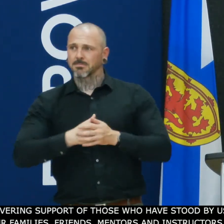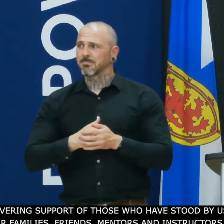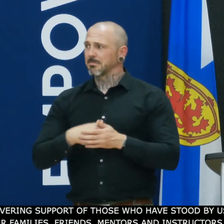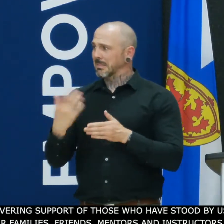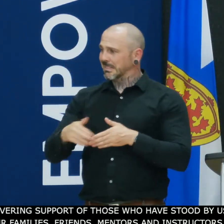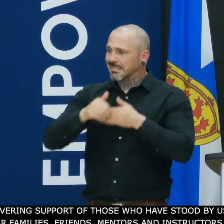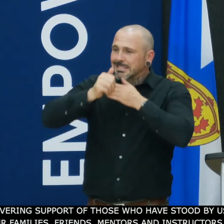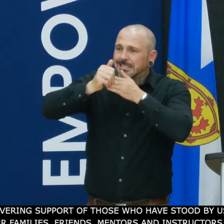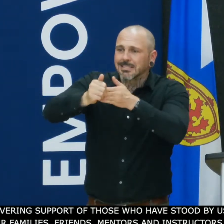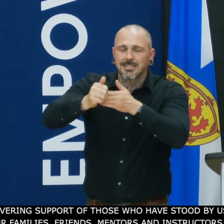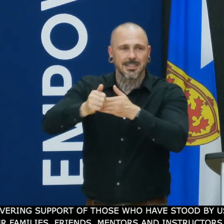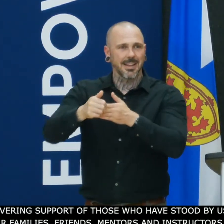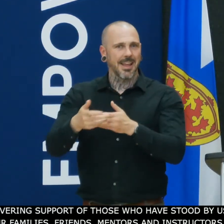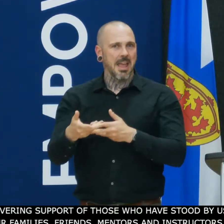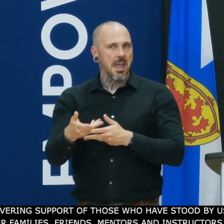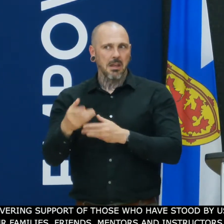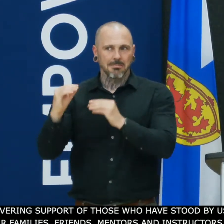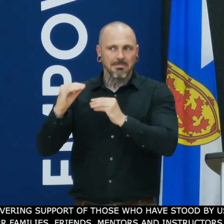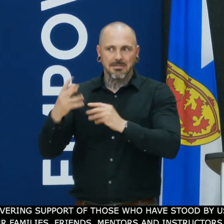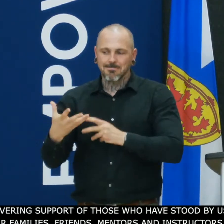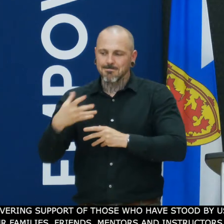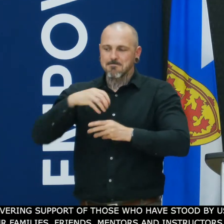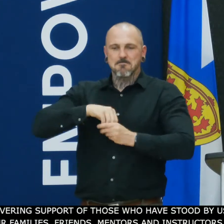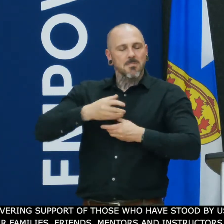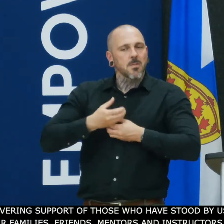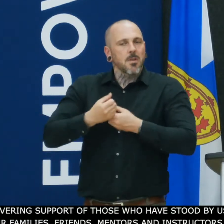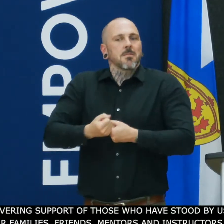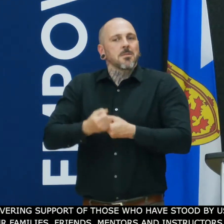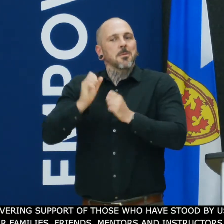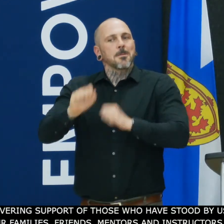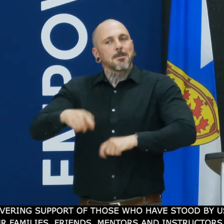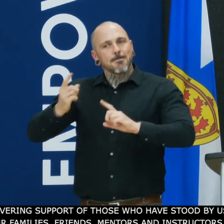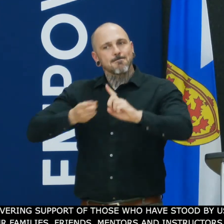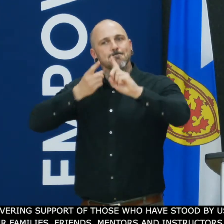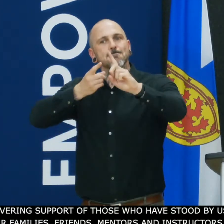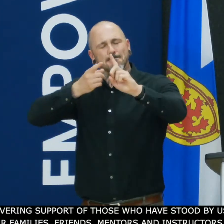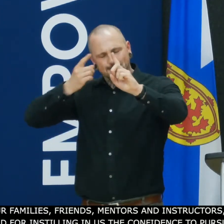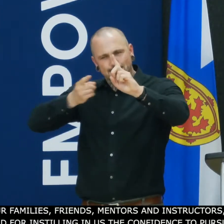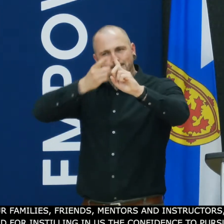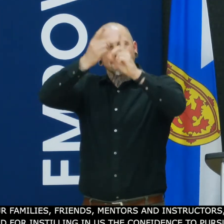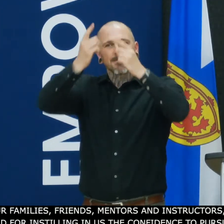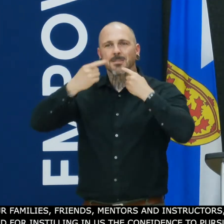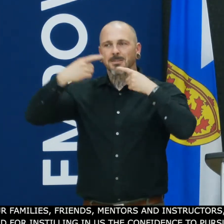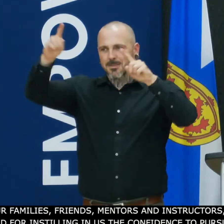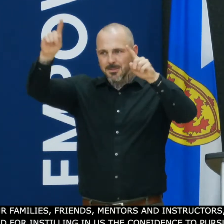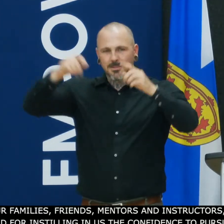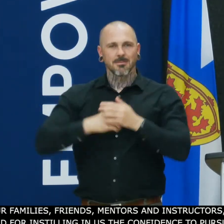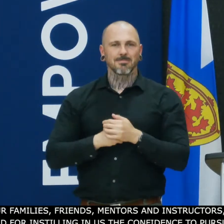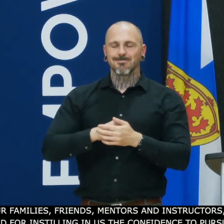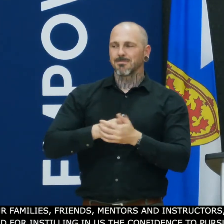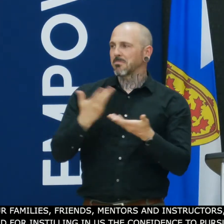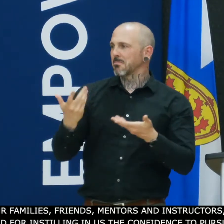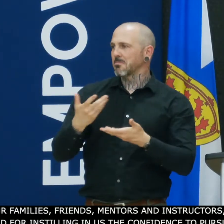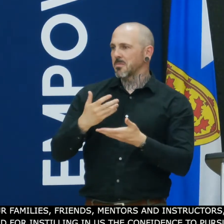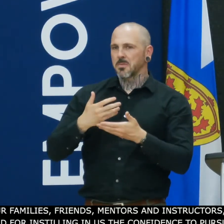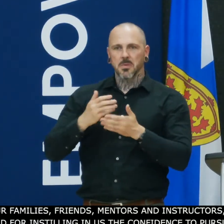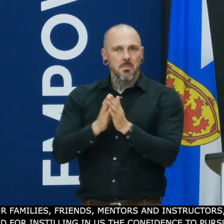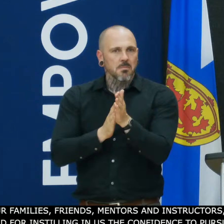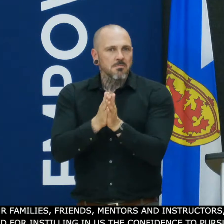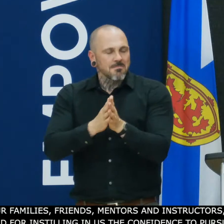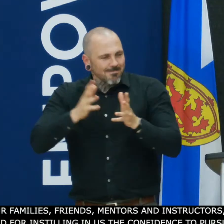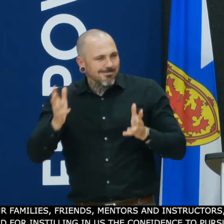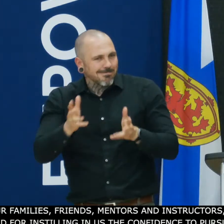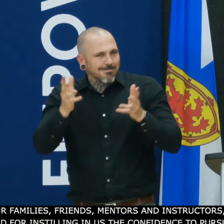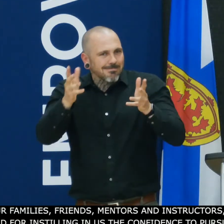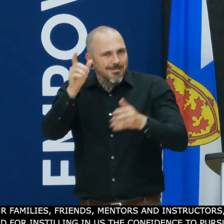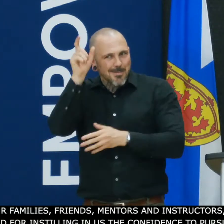the confidence to pursue our dreams. Your wisdom, encouragement, and unconditional love have been the guiding